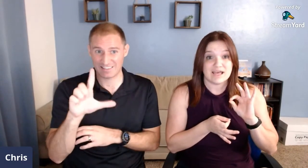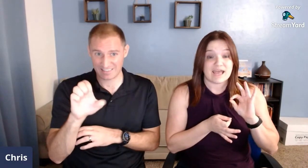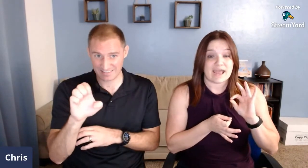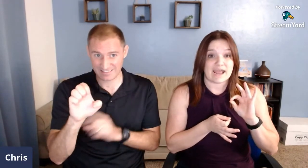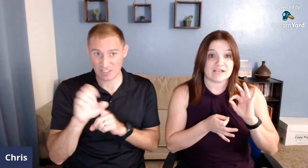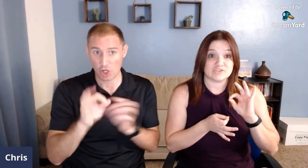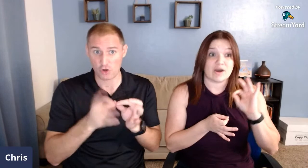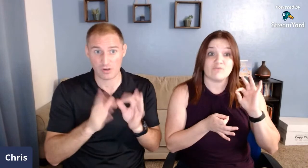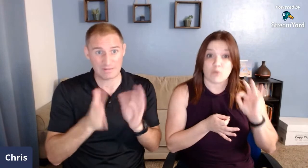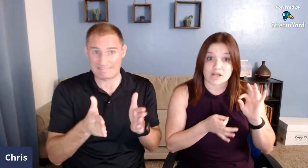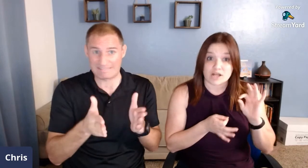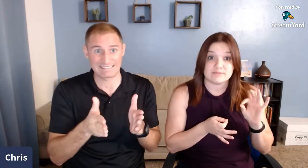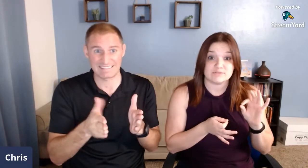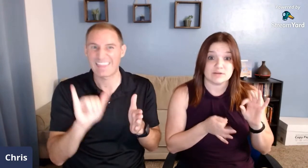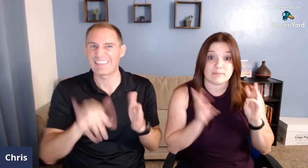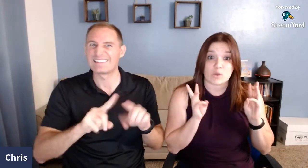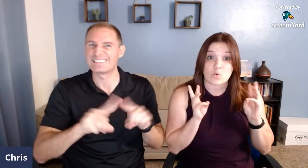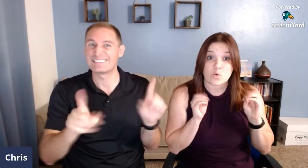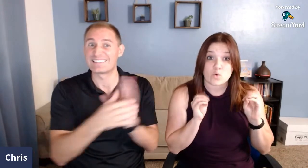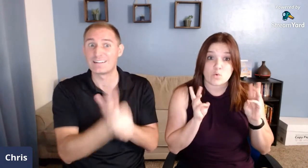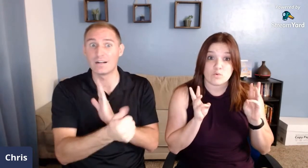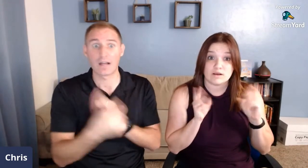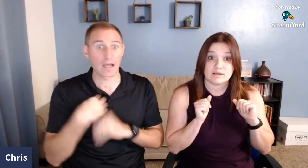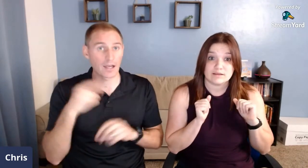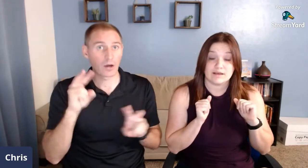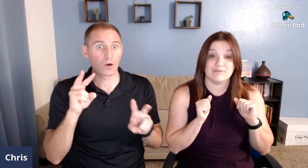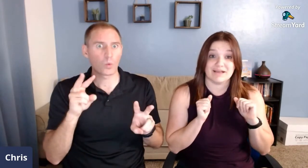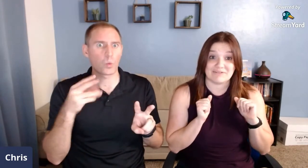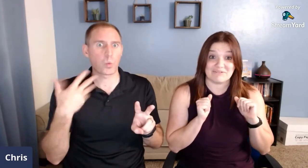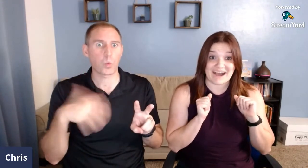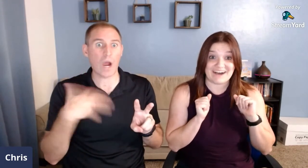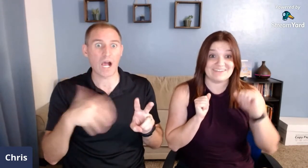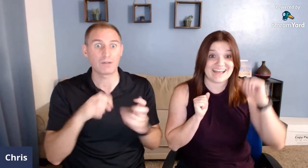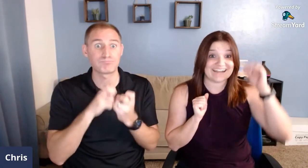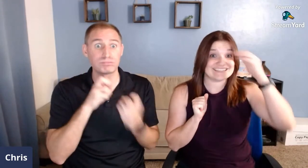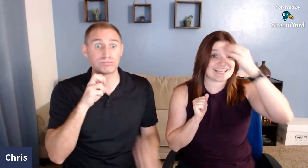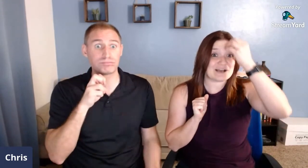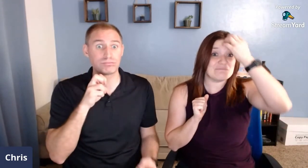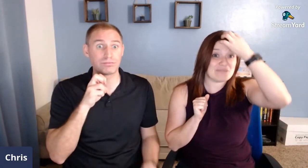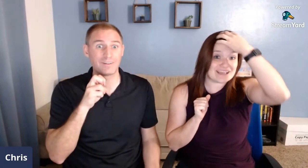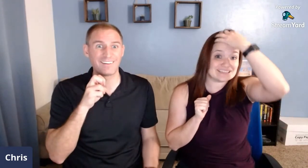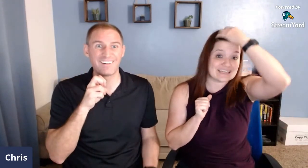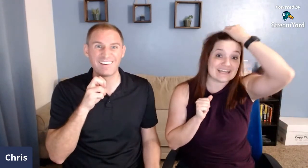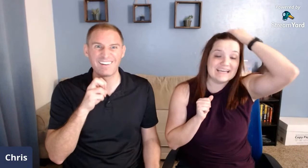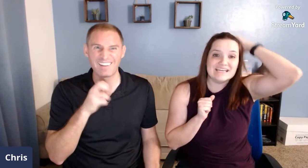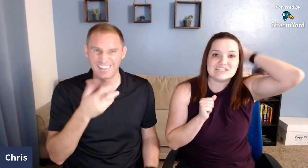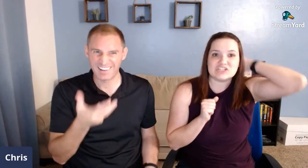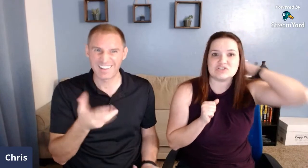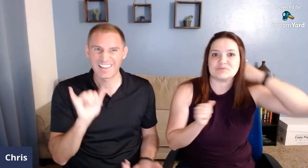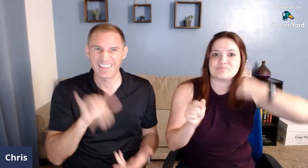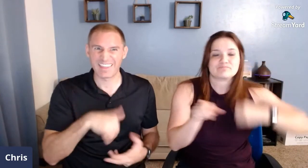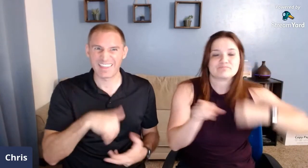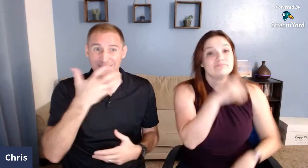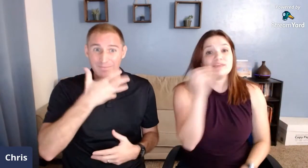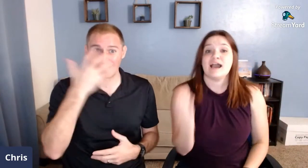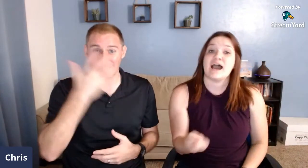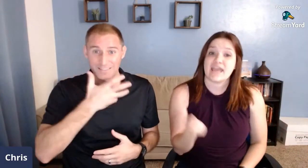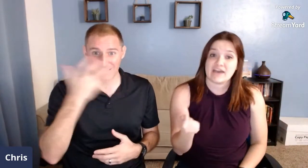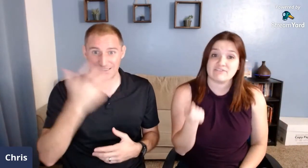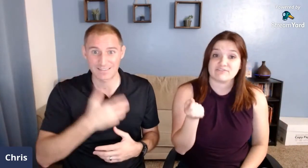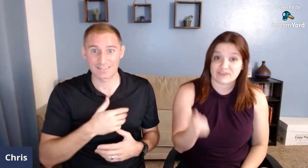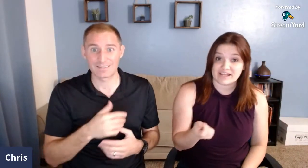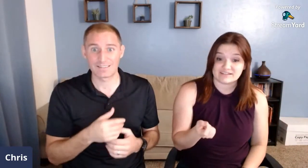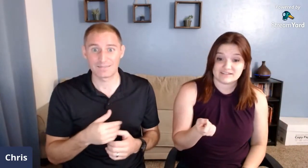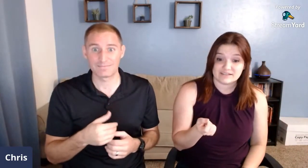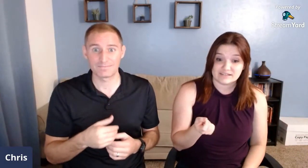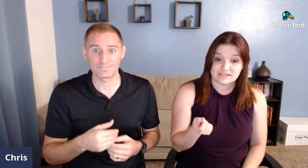skill. And so I've watched them do it, and I'm like, wow, that is like amazing to do. I